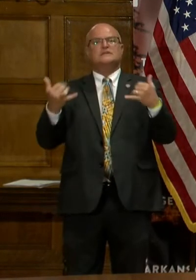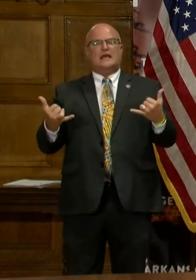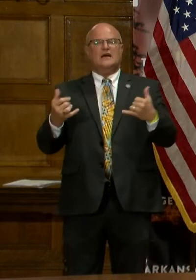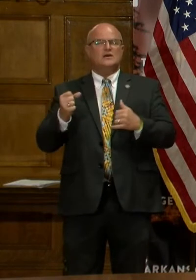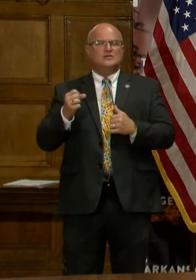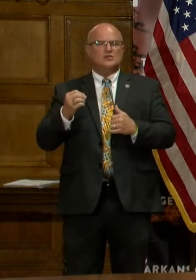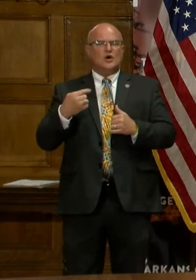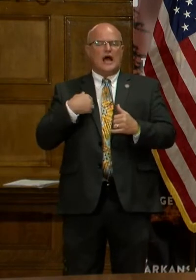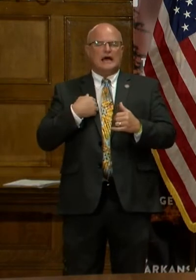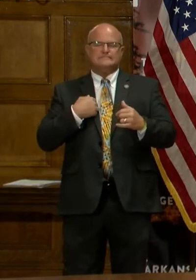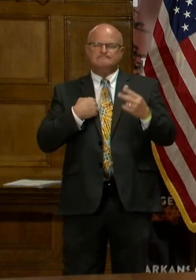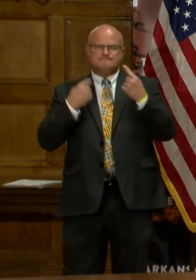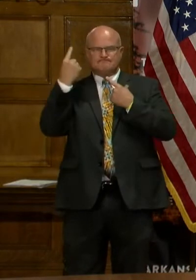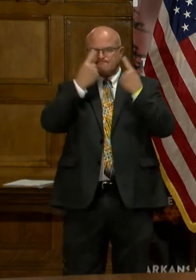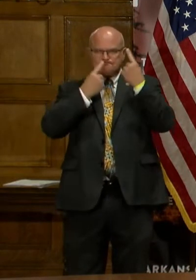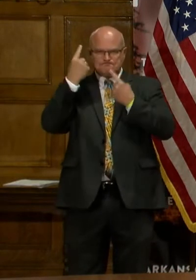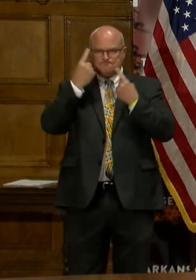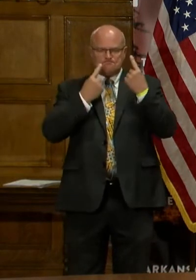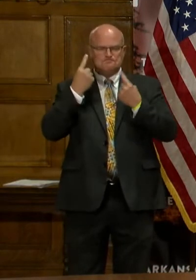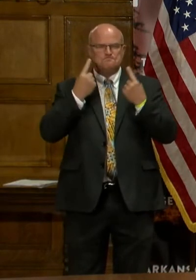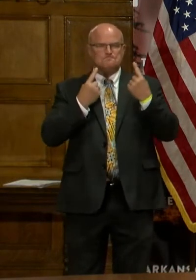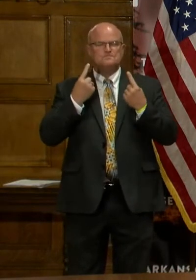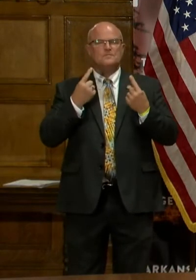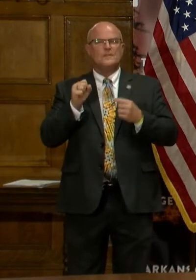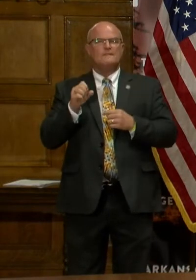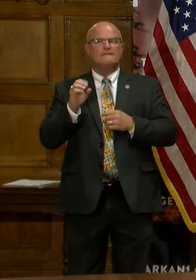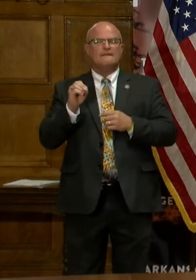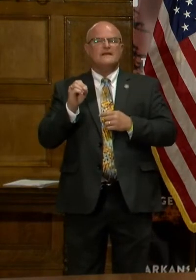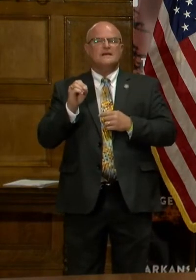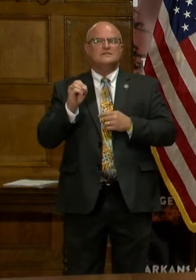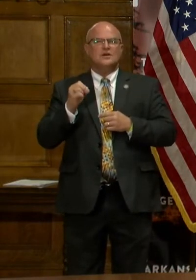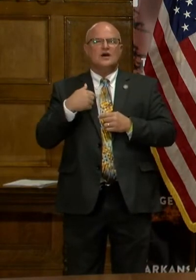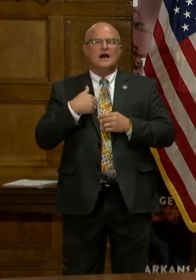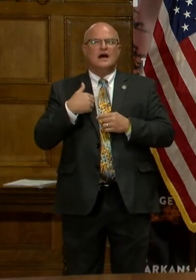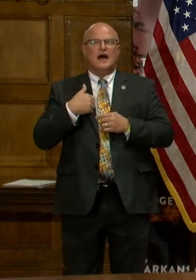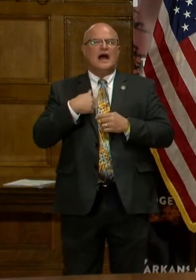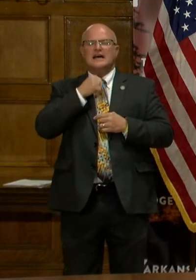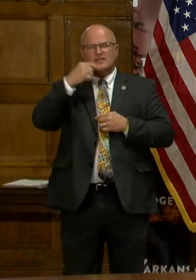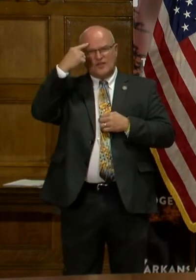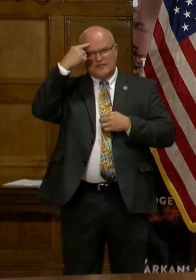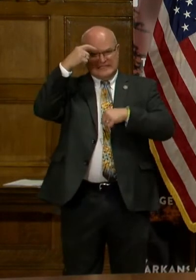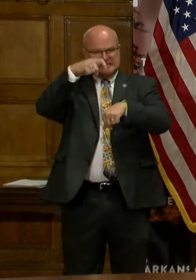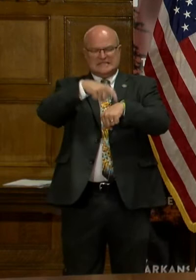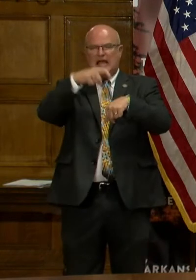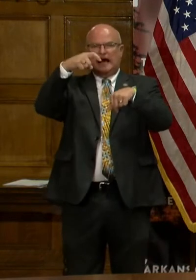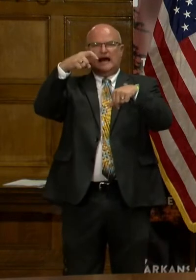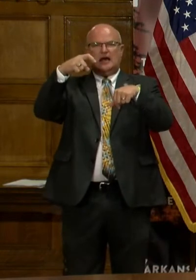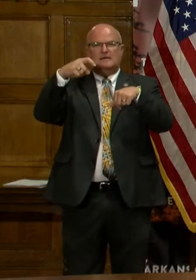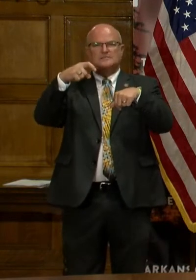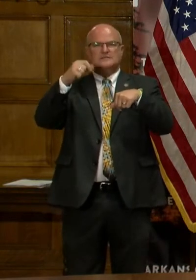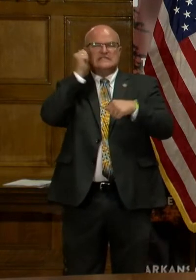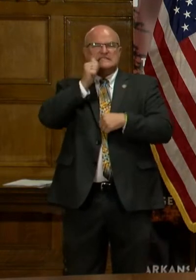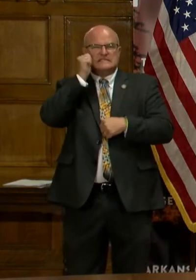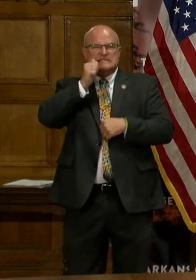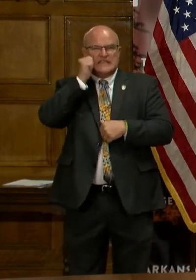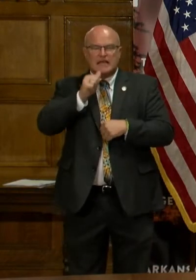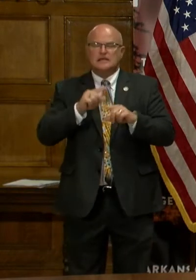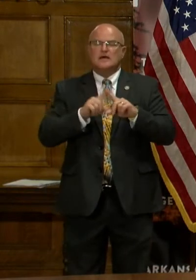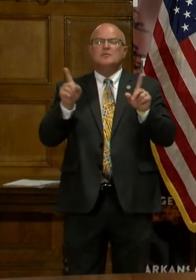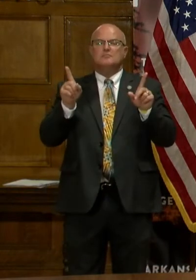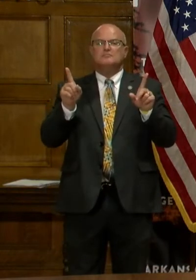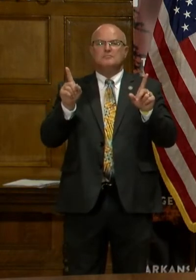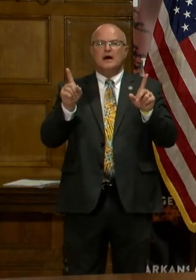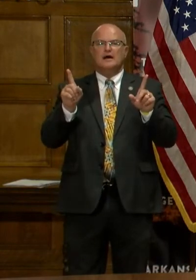so I'll measure that. I don't think it's time to go to a daily briefing, but